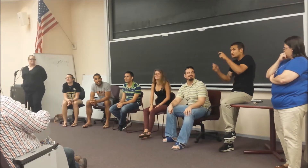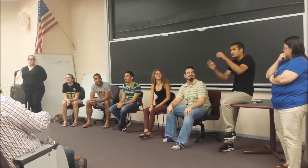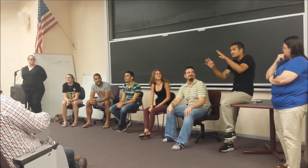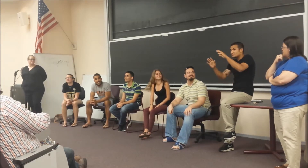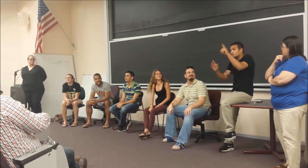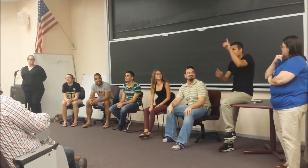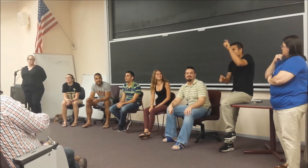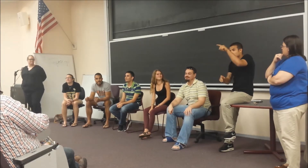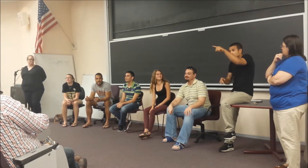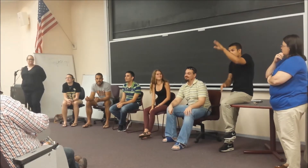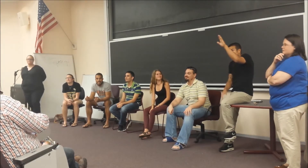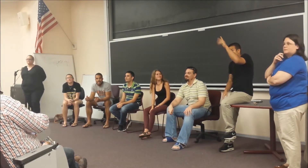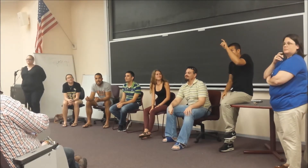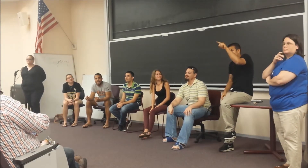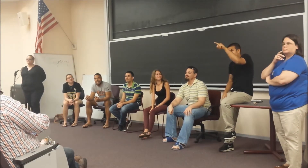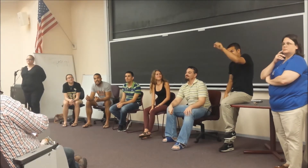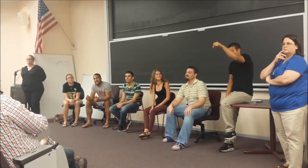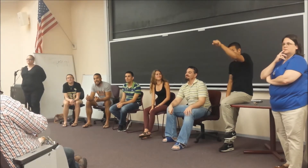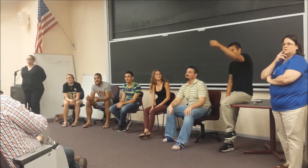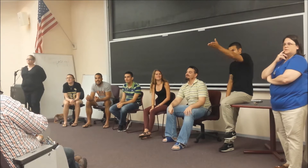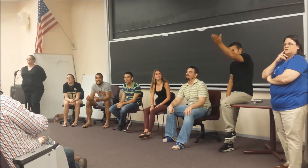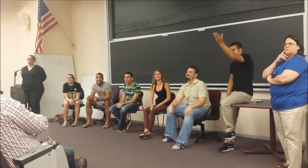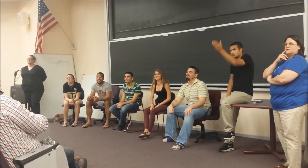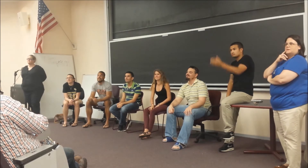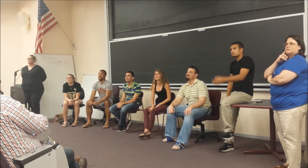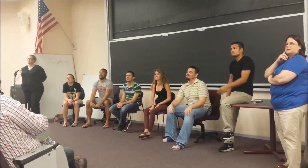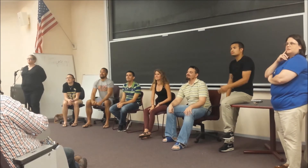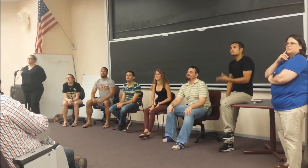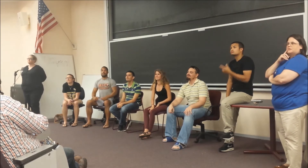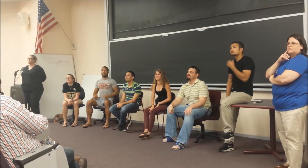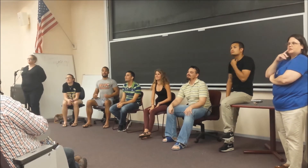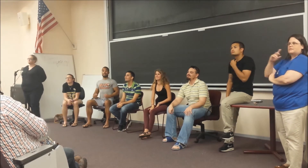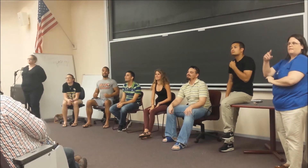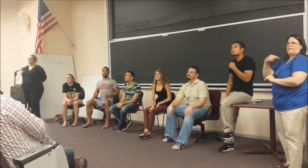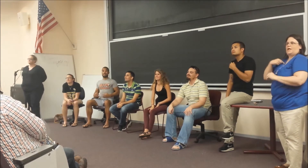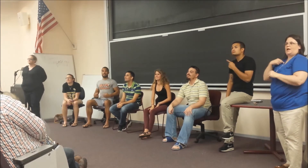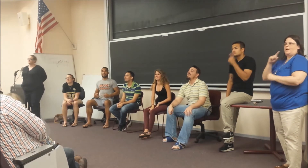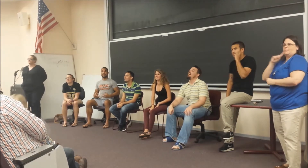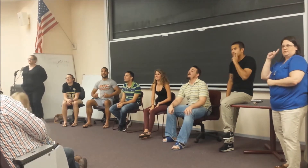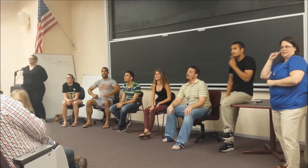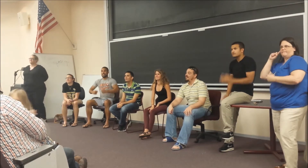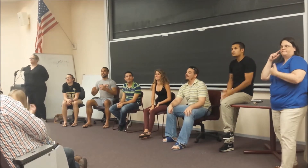lot of work involved. Are there any other questions? One from the back? Go ahead.